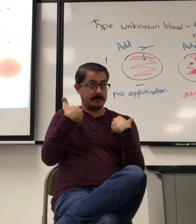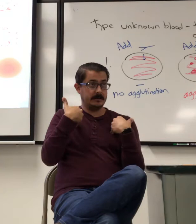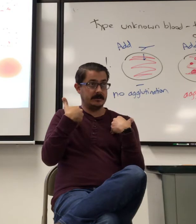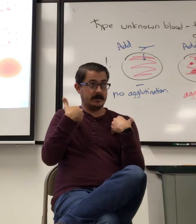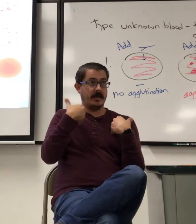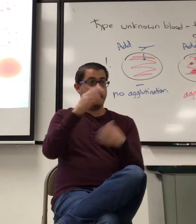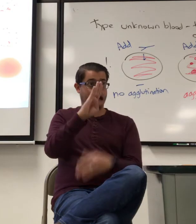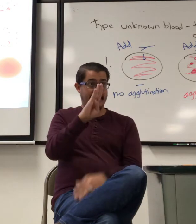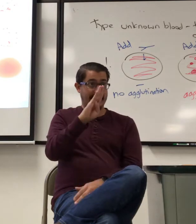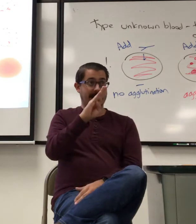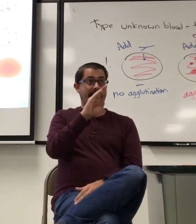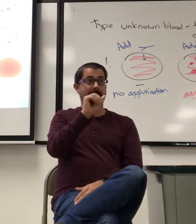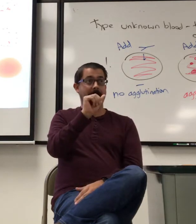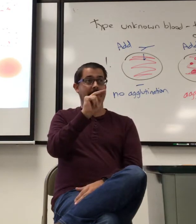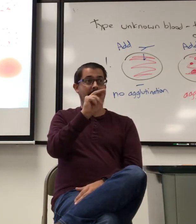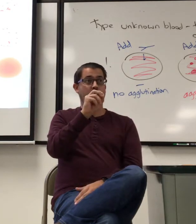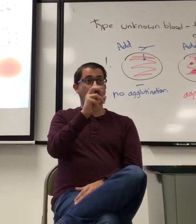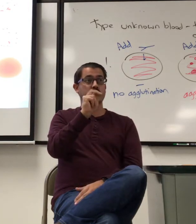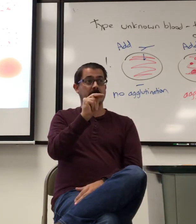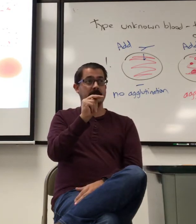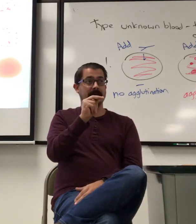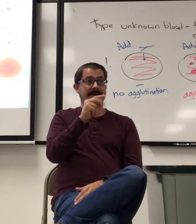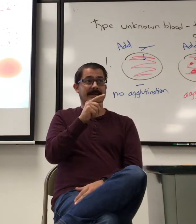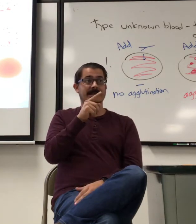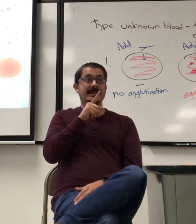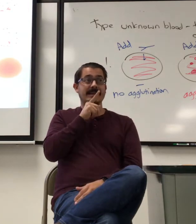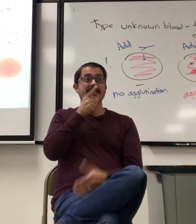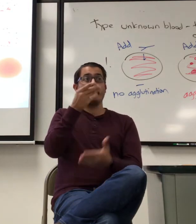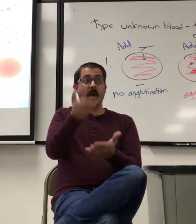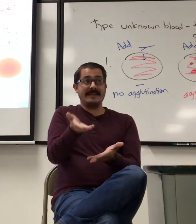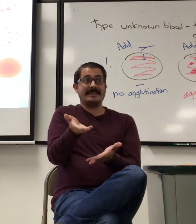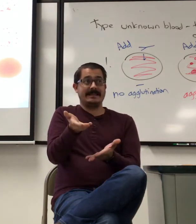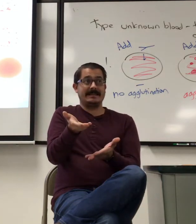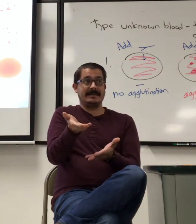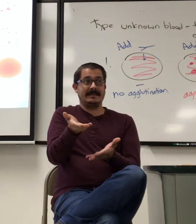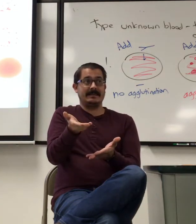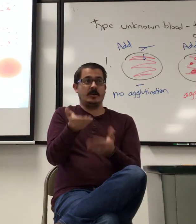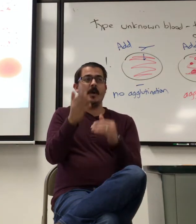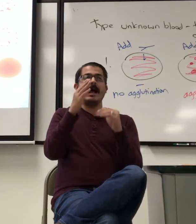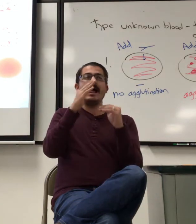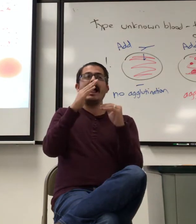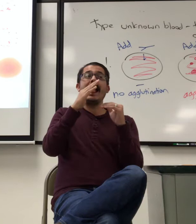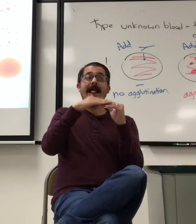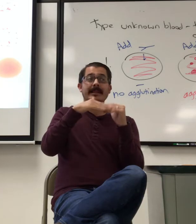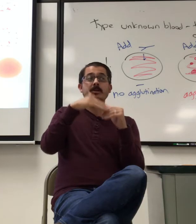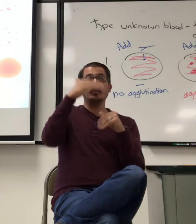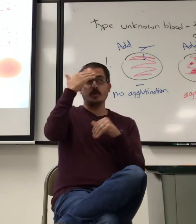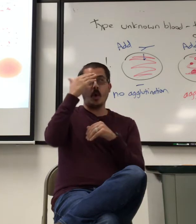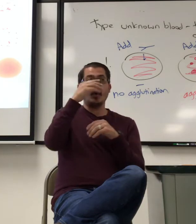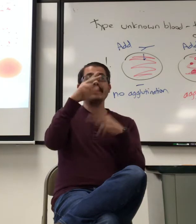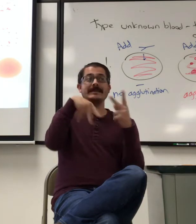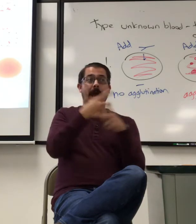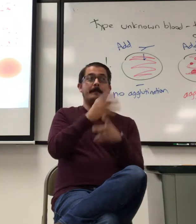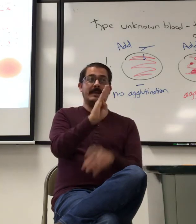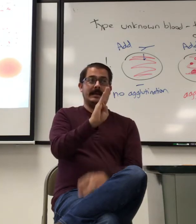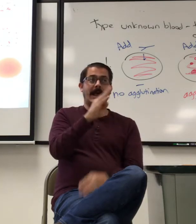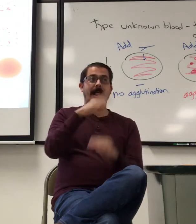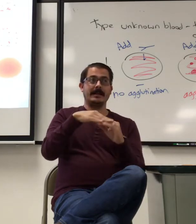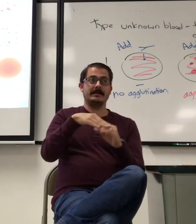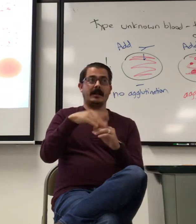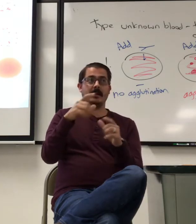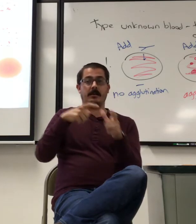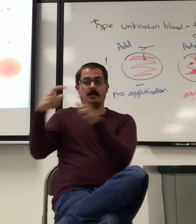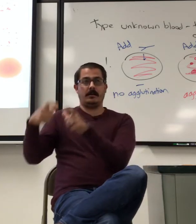The B antigen is present. So at the very least, you know he's type B. Okay. Let's do the last